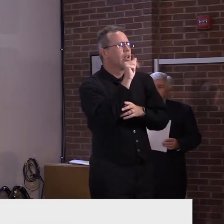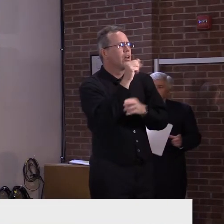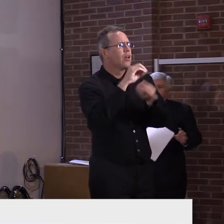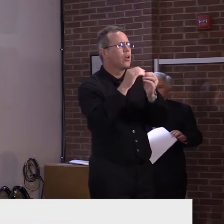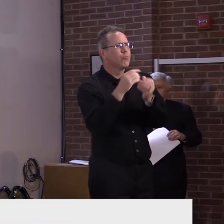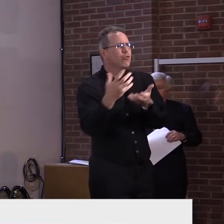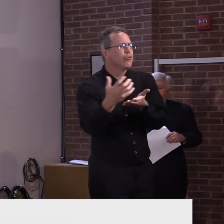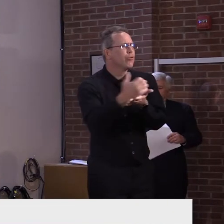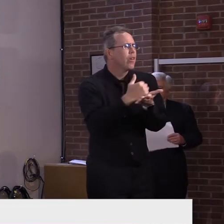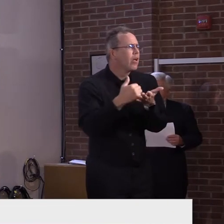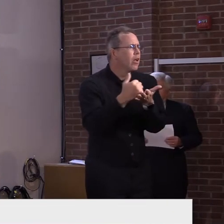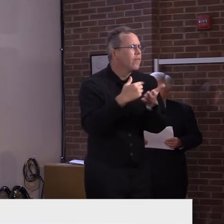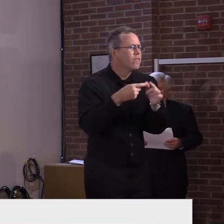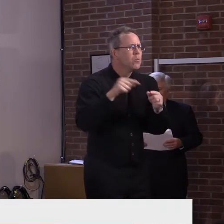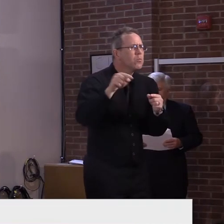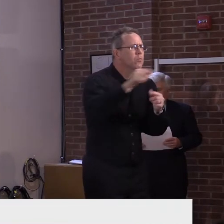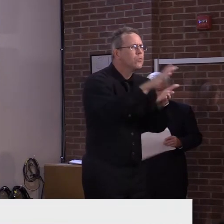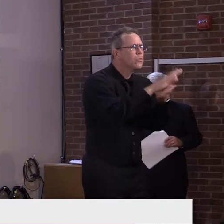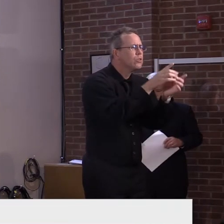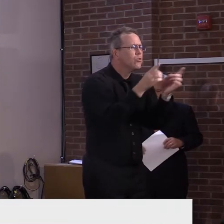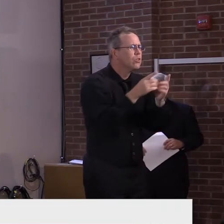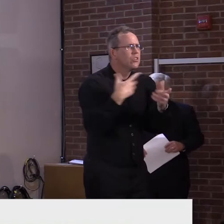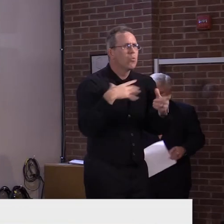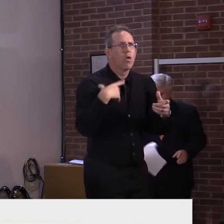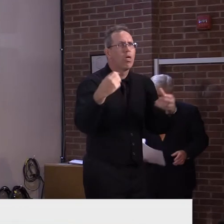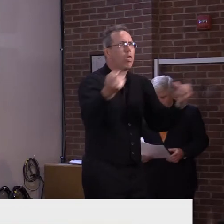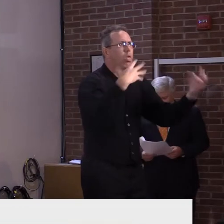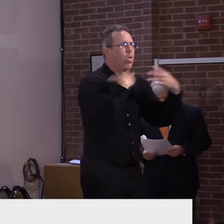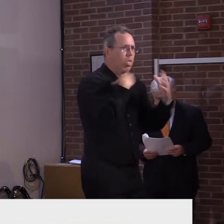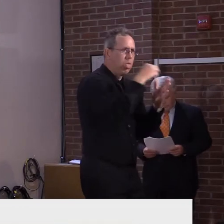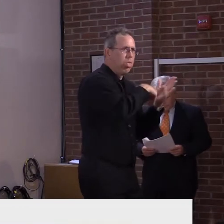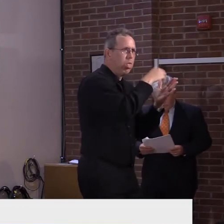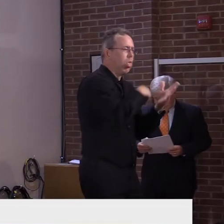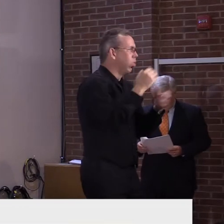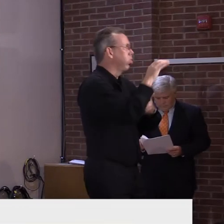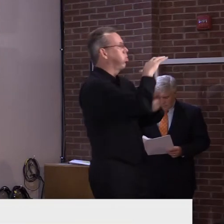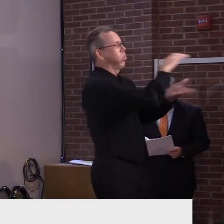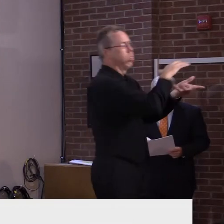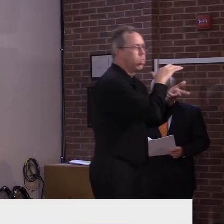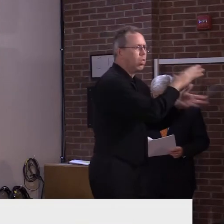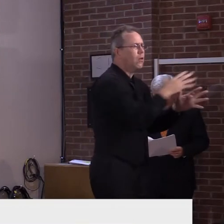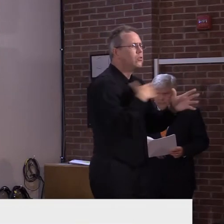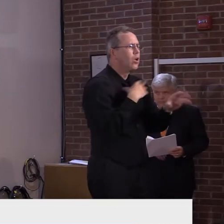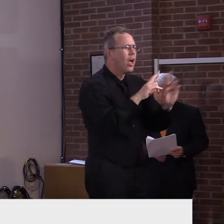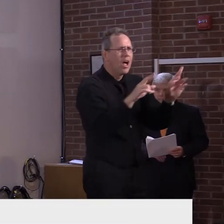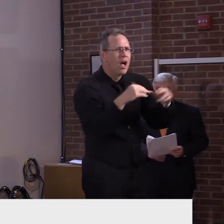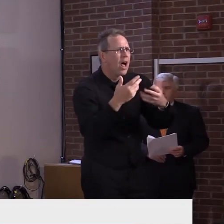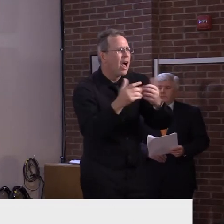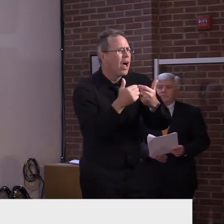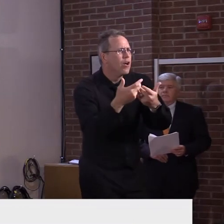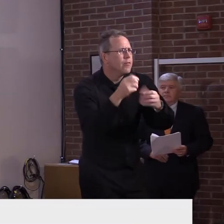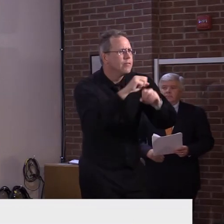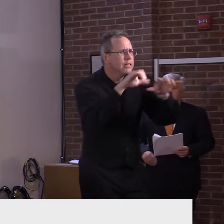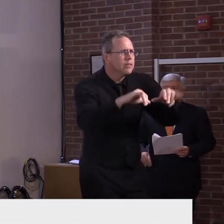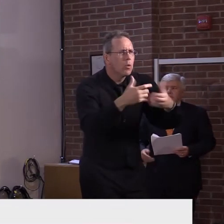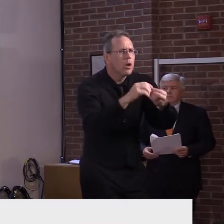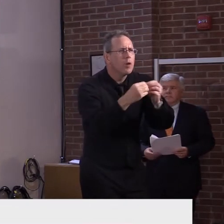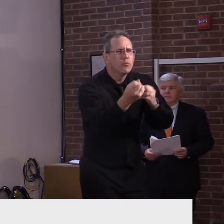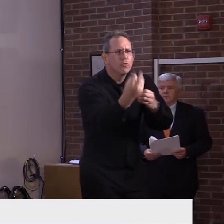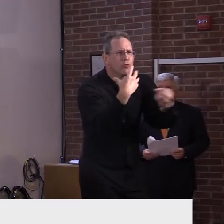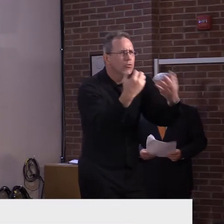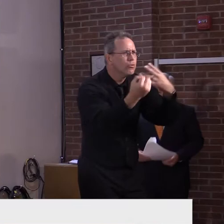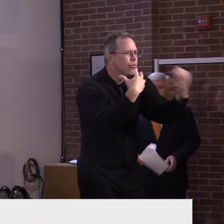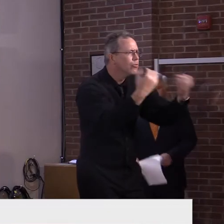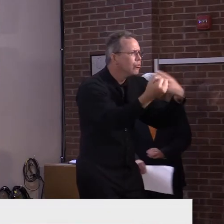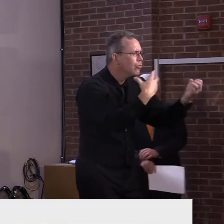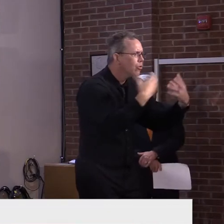possible, but at the same time, we have a need for more information to guide our decision making. Last year, we were interested in understanding the patterns